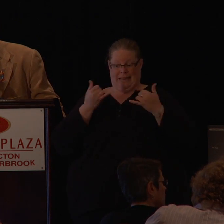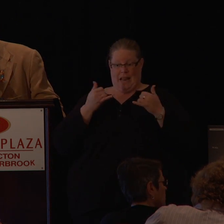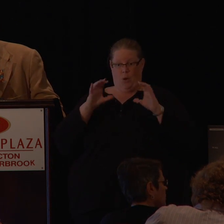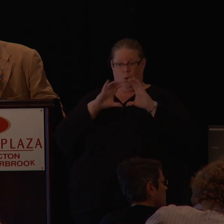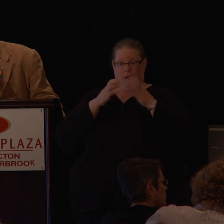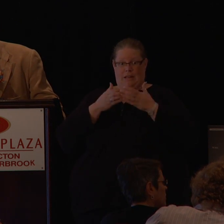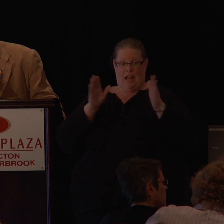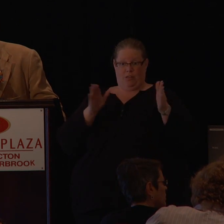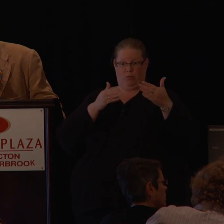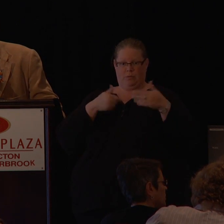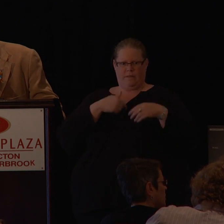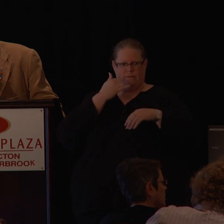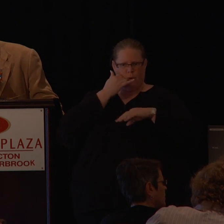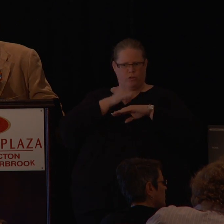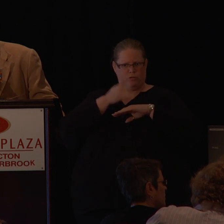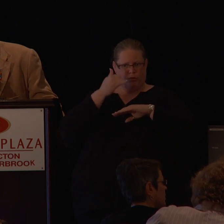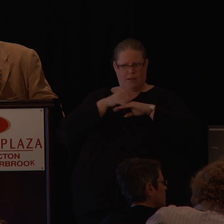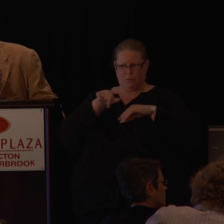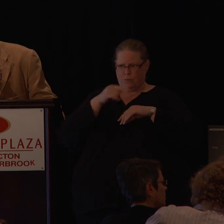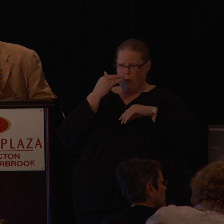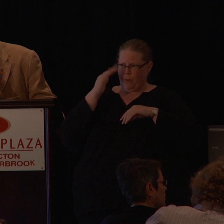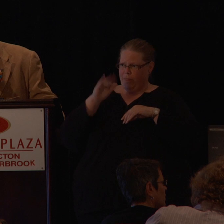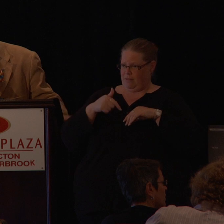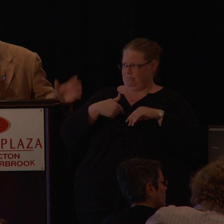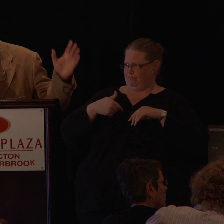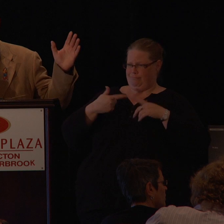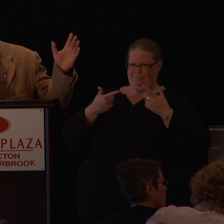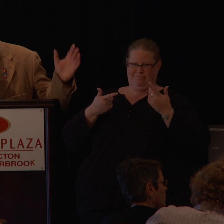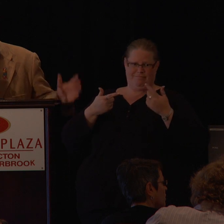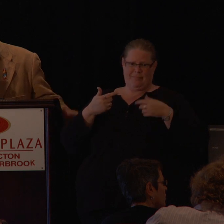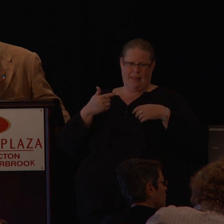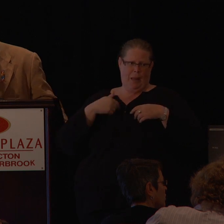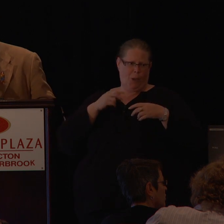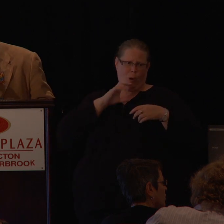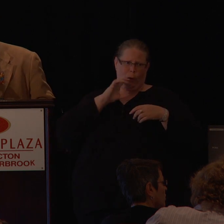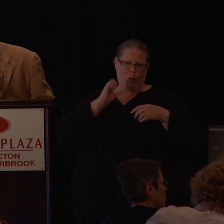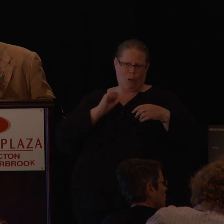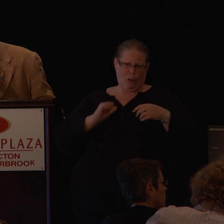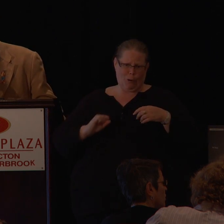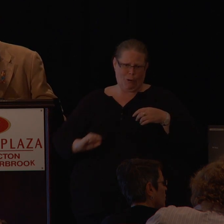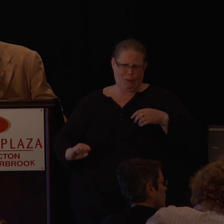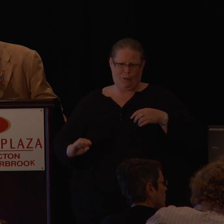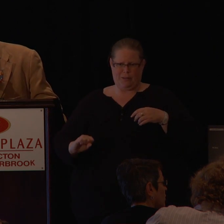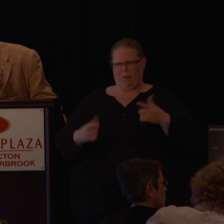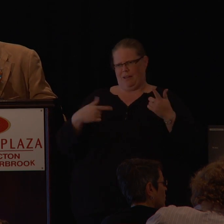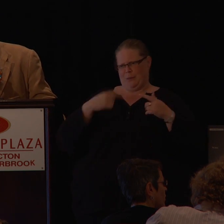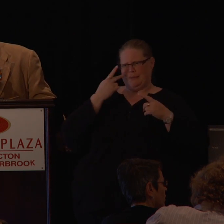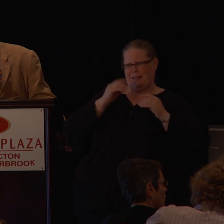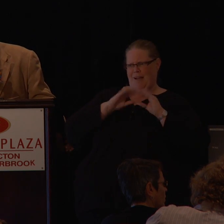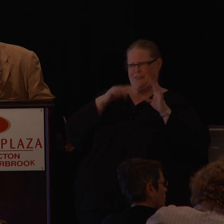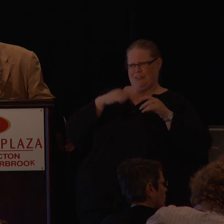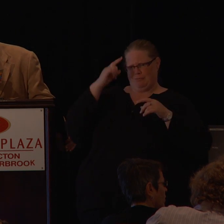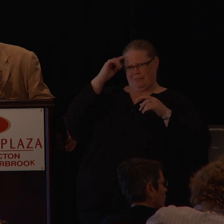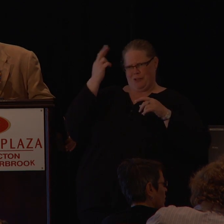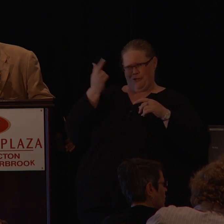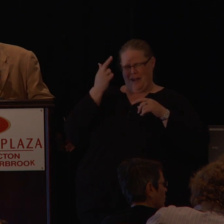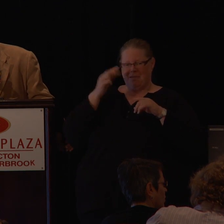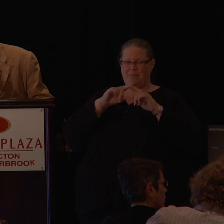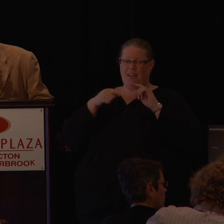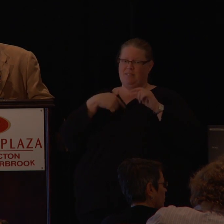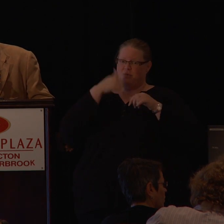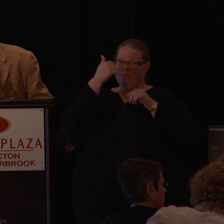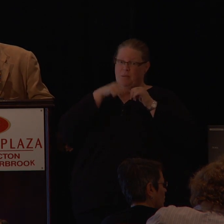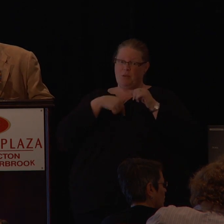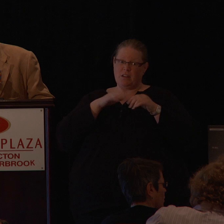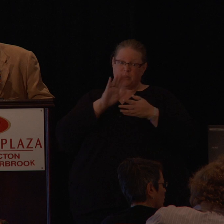I'm a dinosaur, and there's many ways I can prove I'm a dinosaur other than my gray hair. One of them is that when I went to